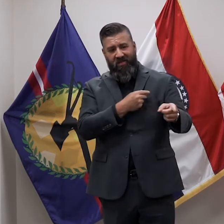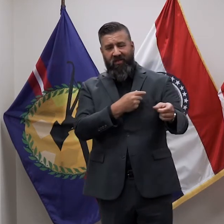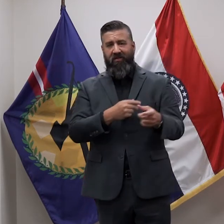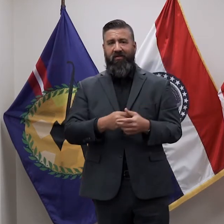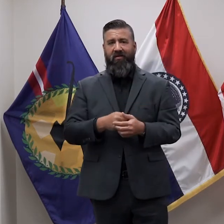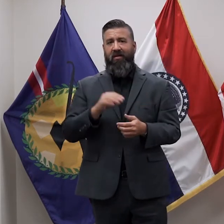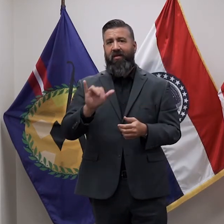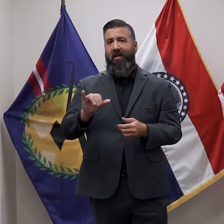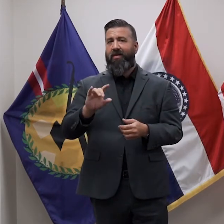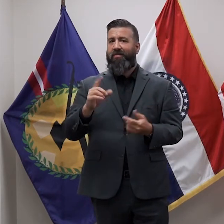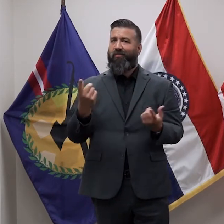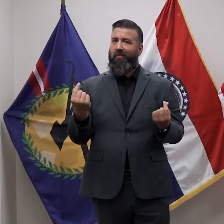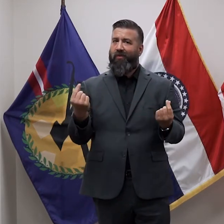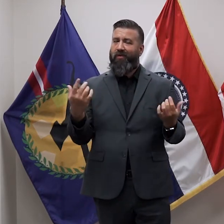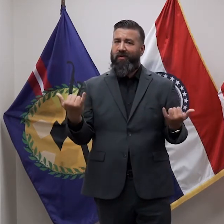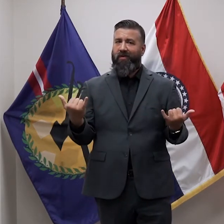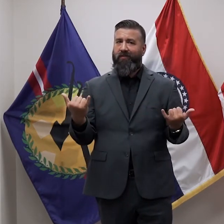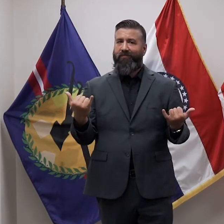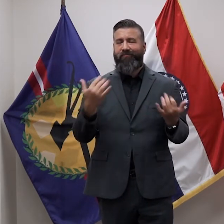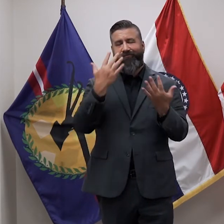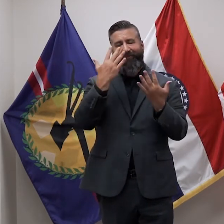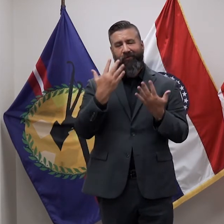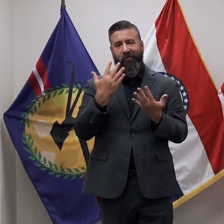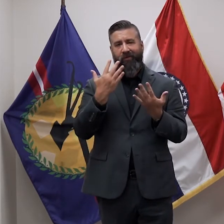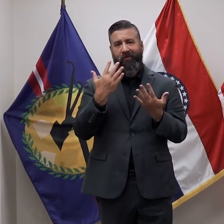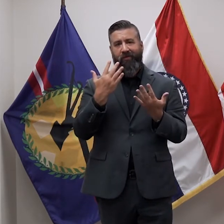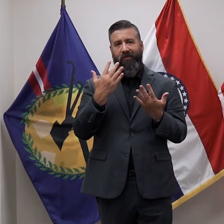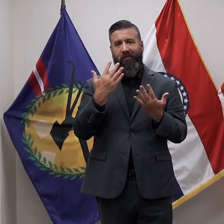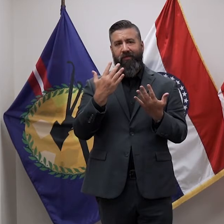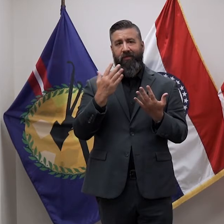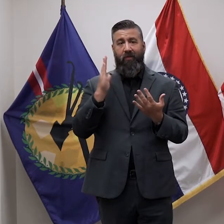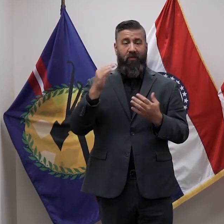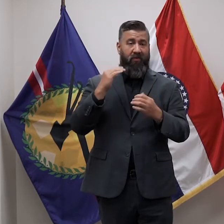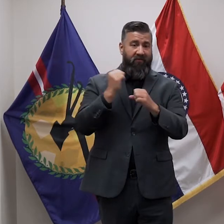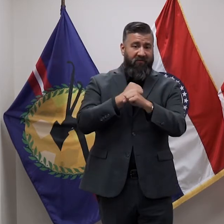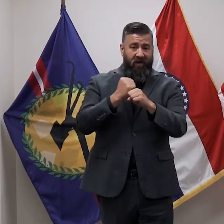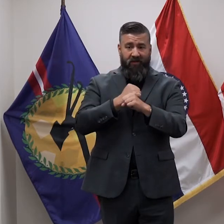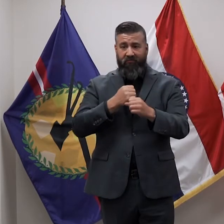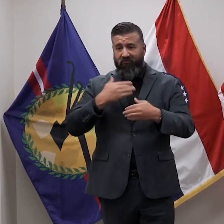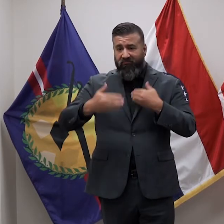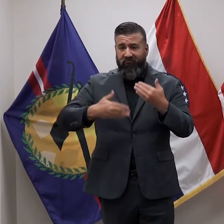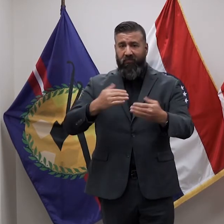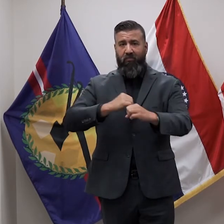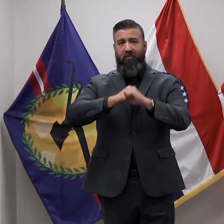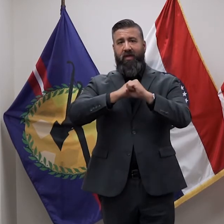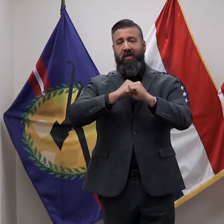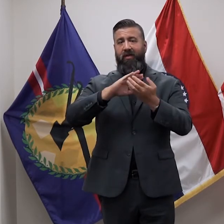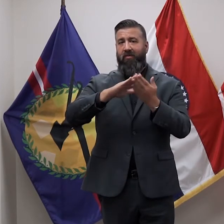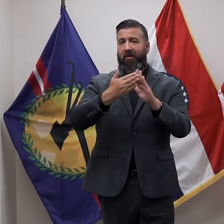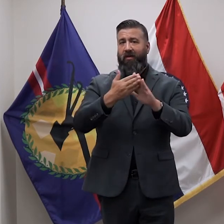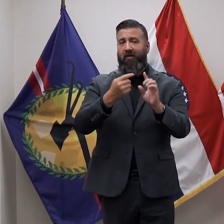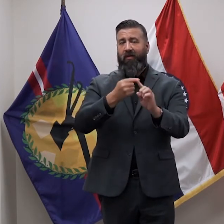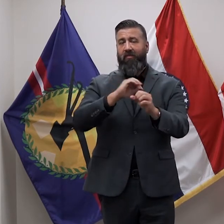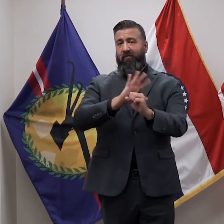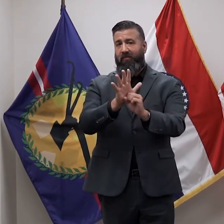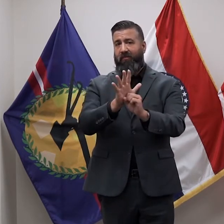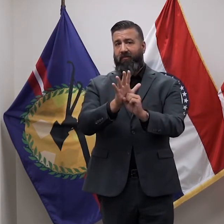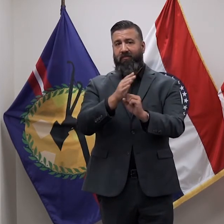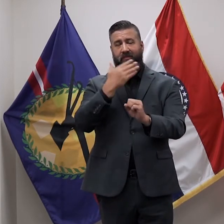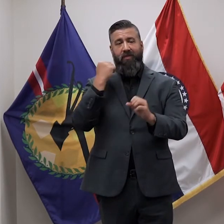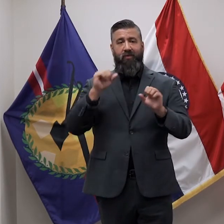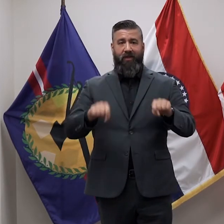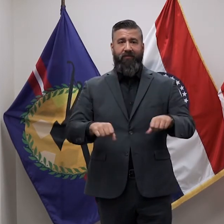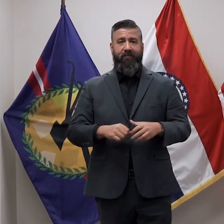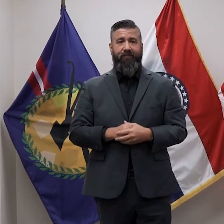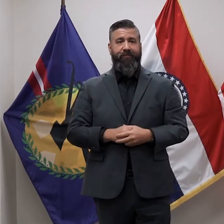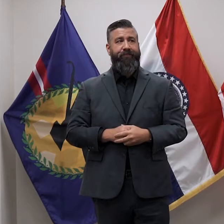And that's where we are as a country, and it's unfortunate. We're there. We're going to fight our way through it. We're going to protect our community from COVID as best as we